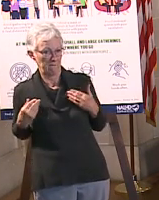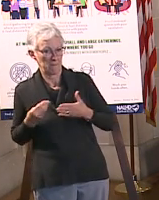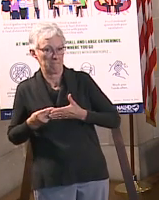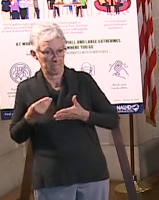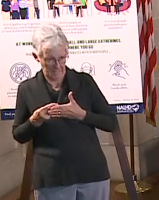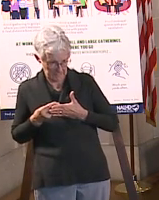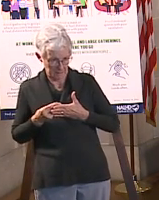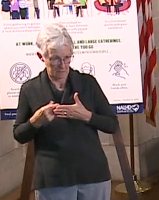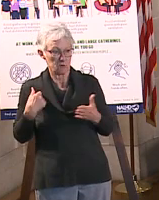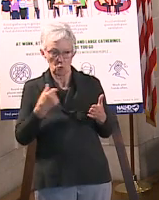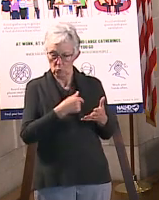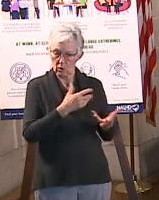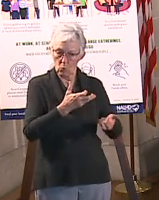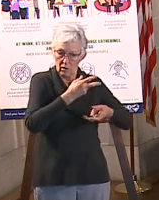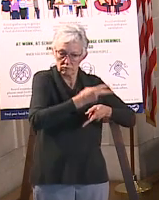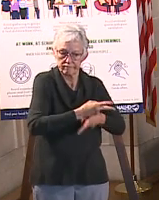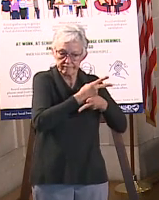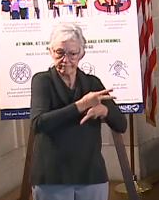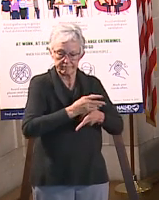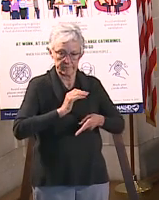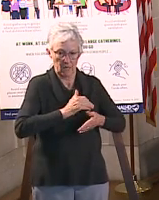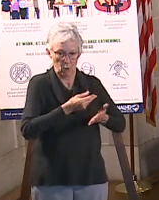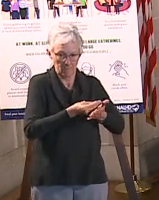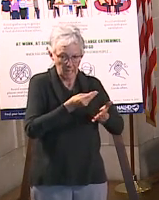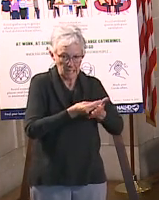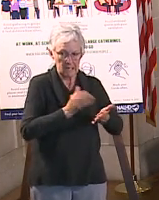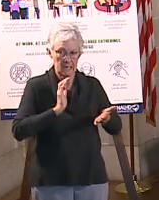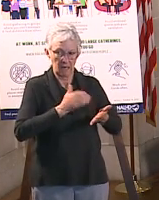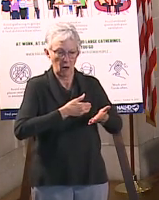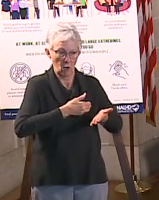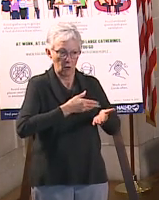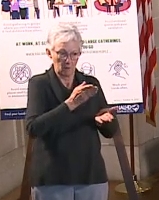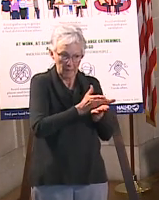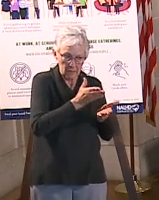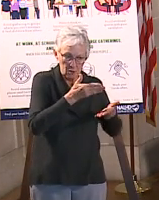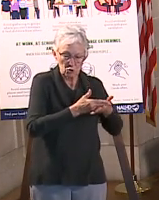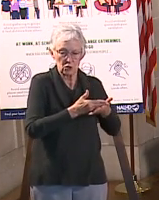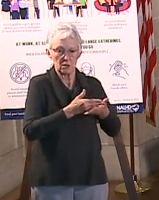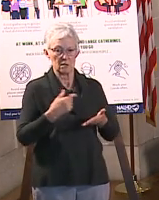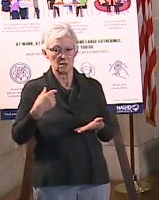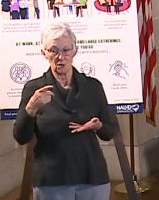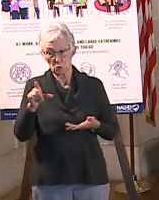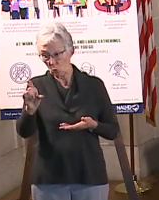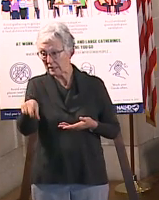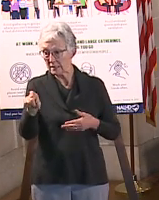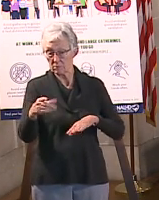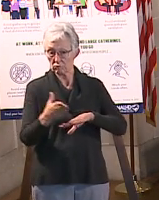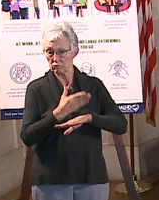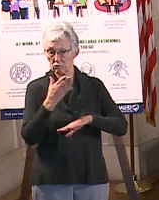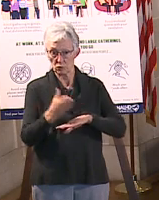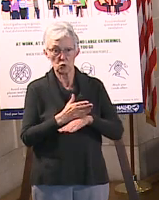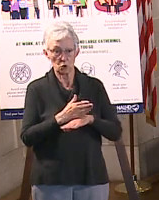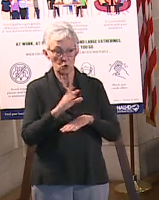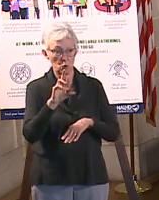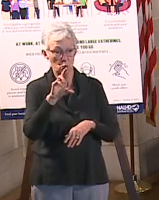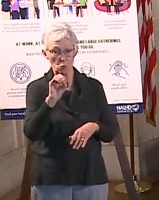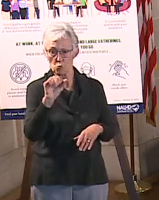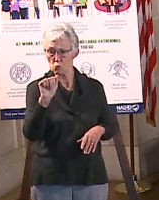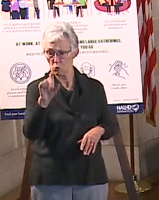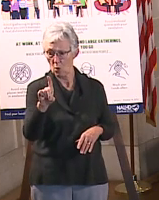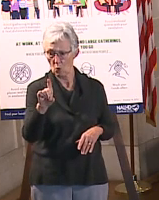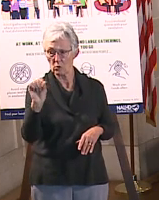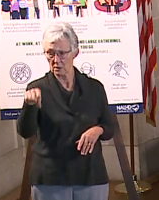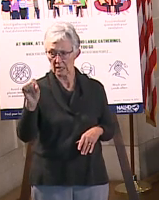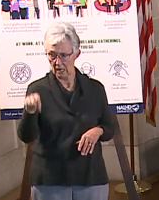pay for as you go. We just, and with regard to completing roads, we passed the Transportation Innovation